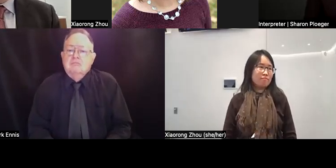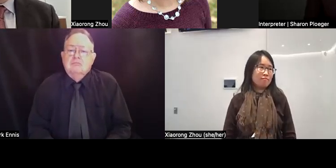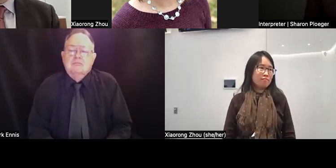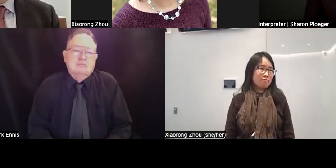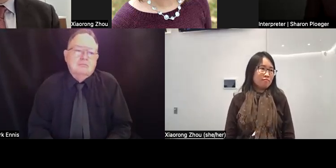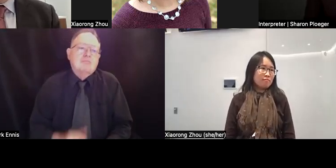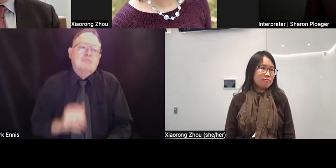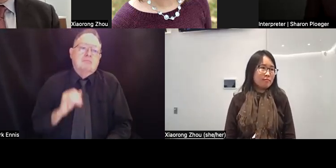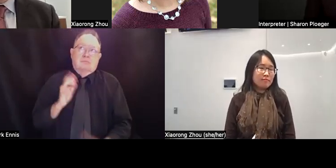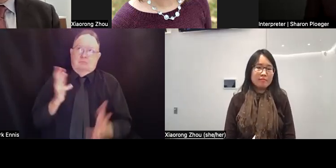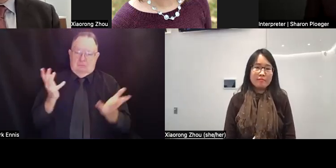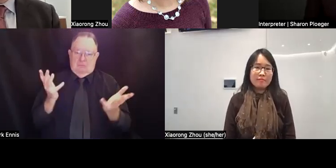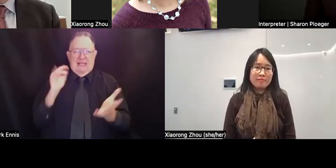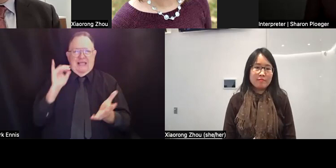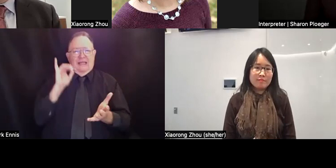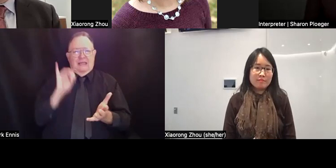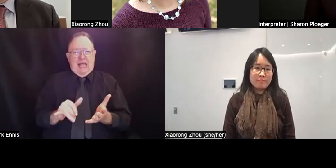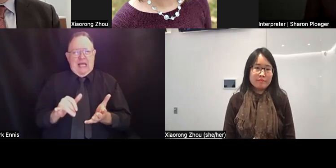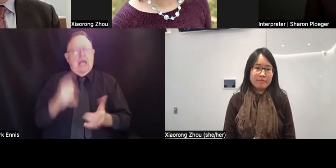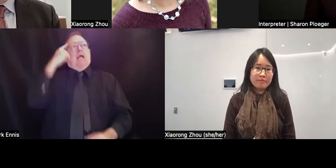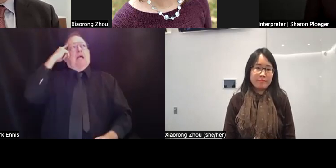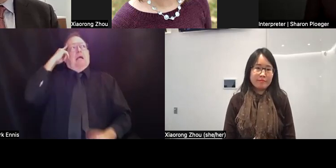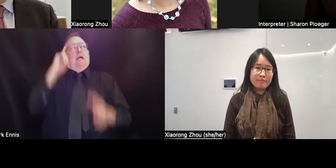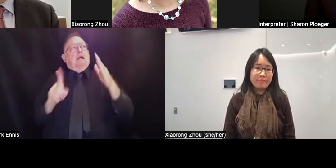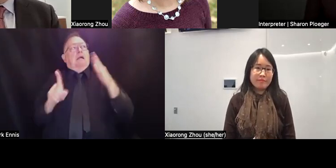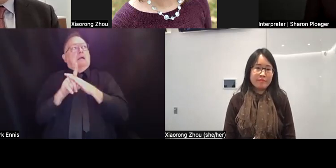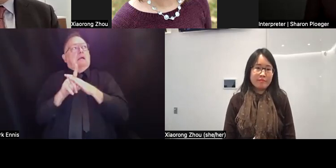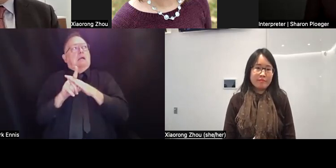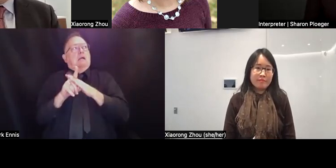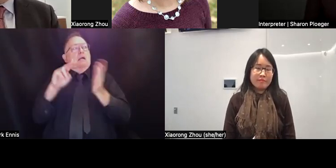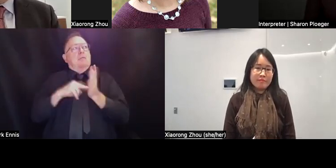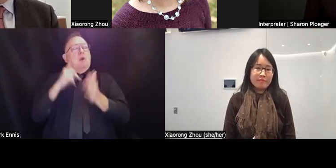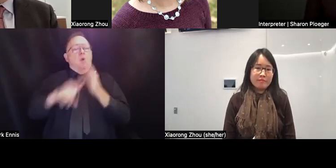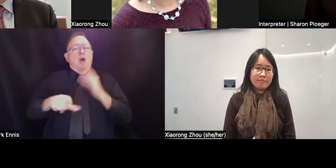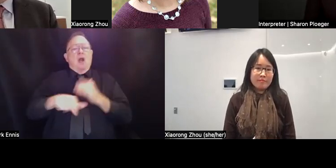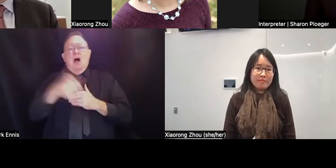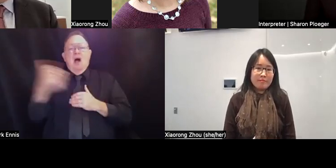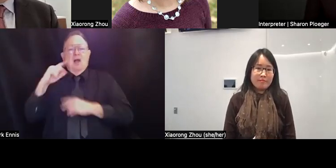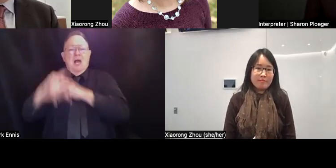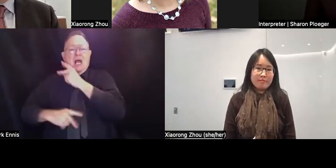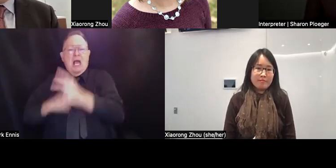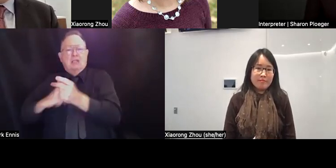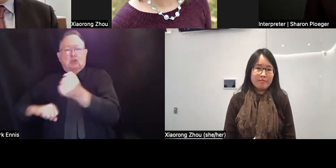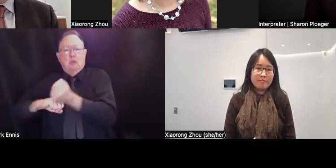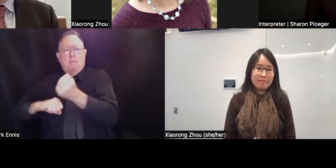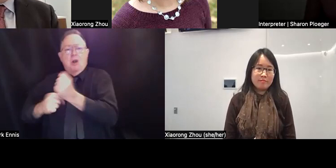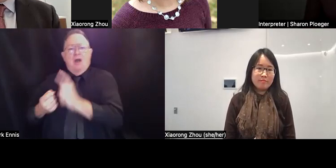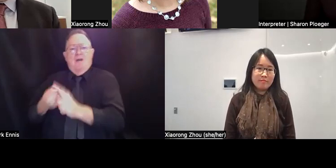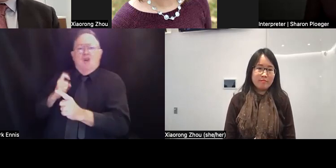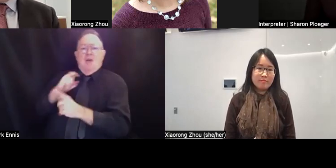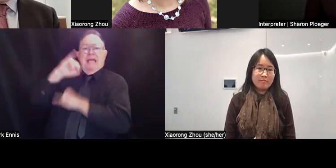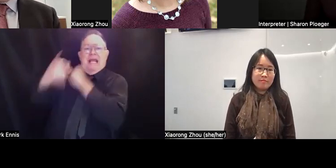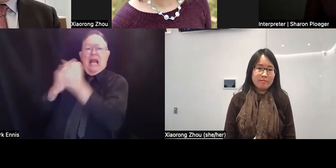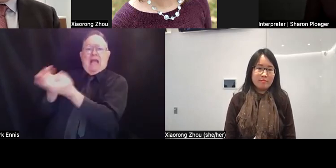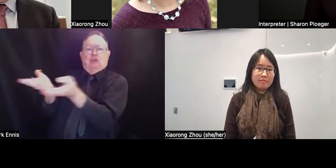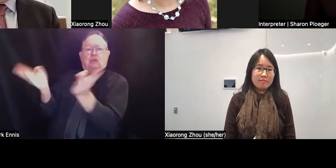So that kind of makes me think of what other support might be needed from the international community, either